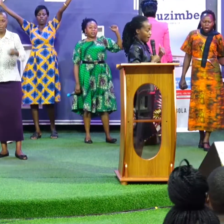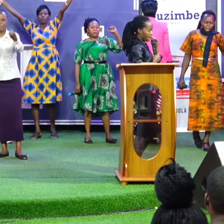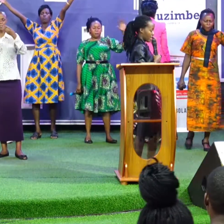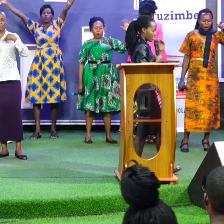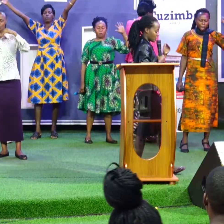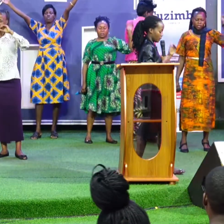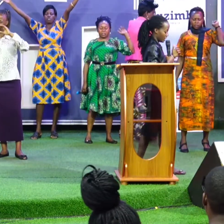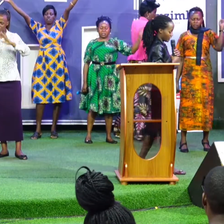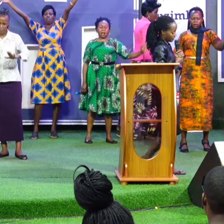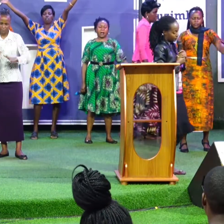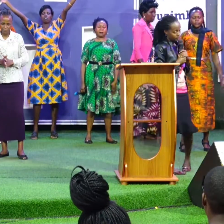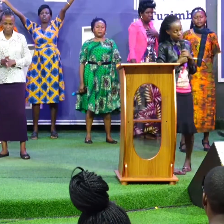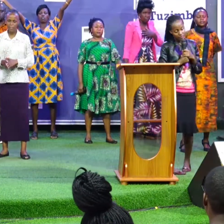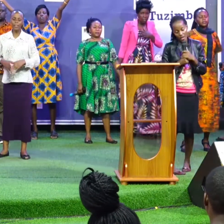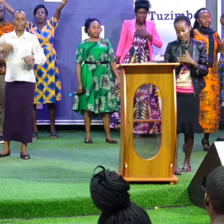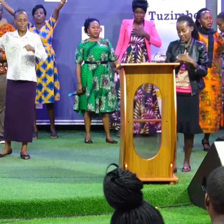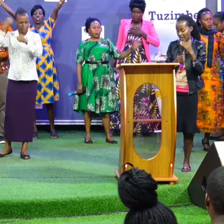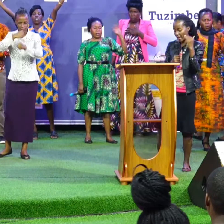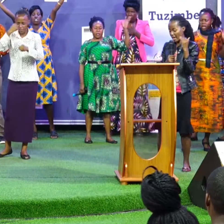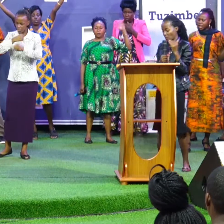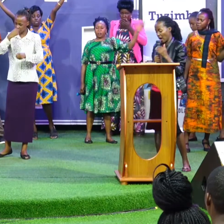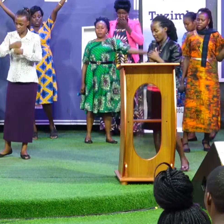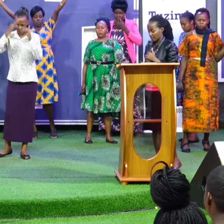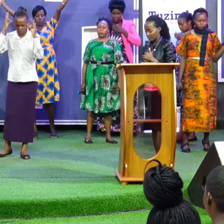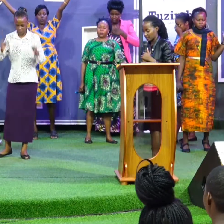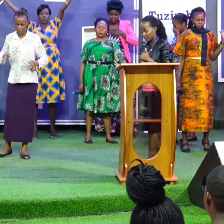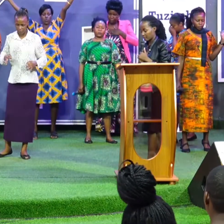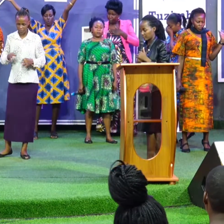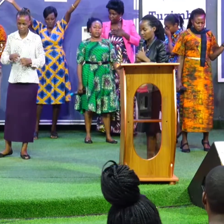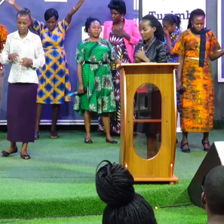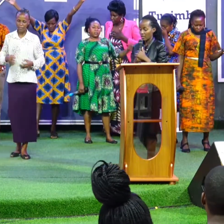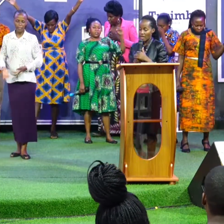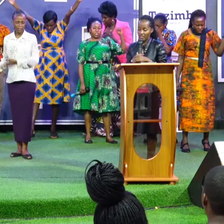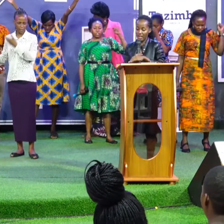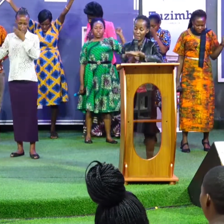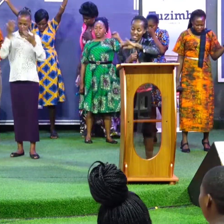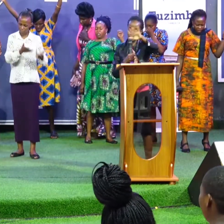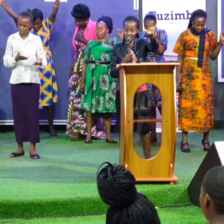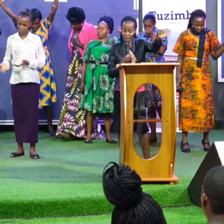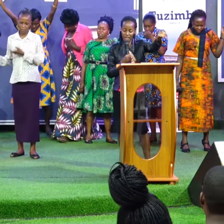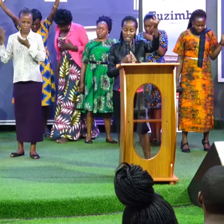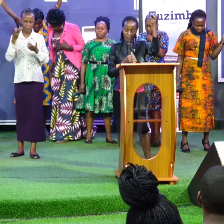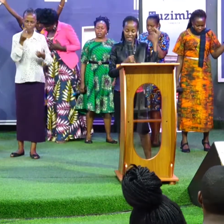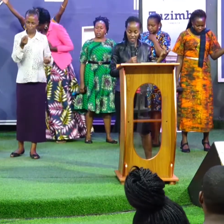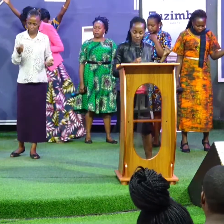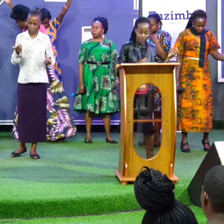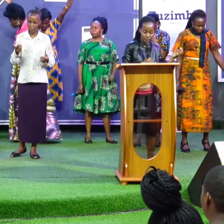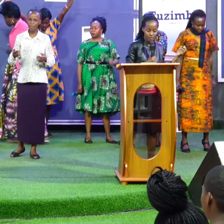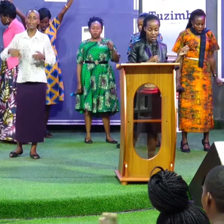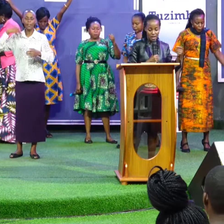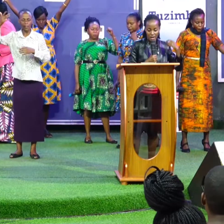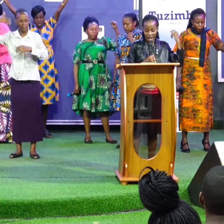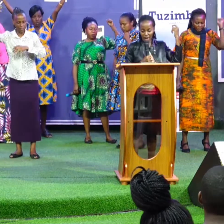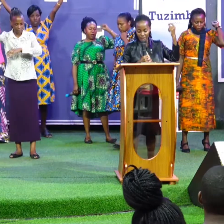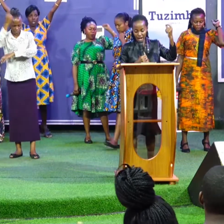Bomukisa. Bless me, Kole mirimu. That I may work, Ejireta sente. That I may set a business and bring in money.